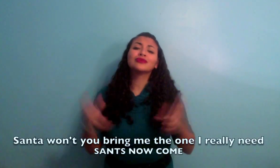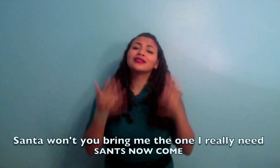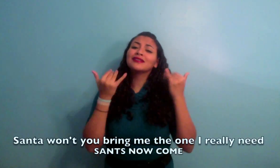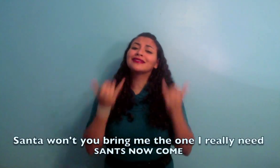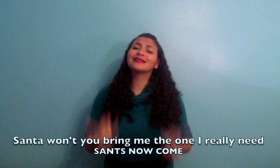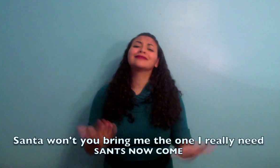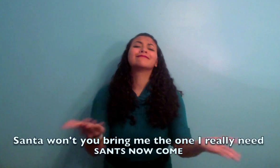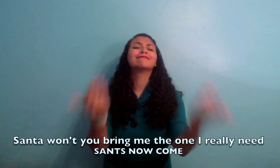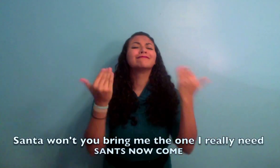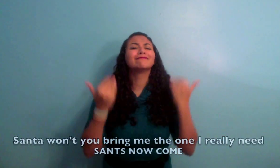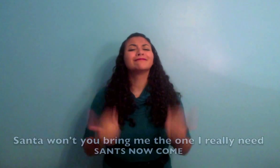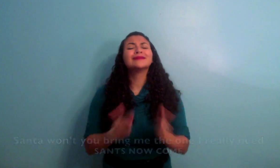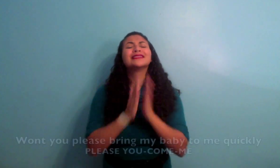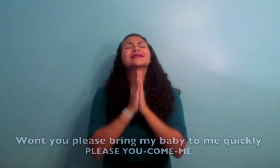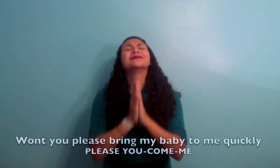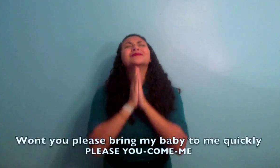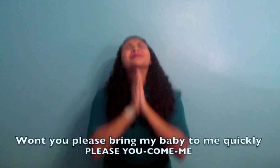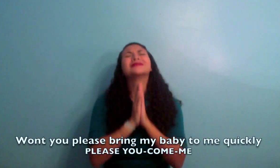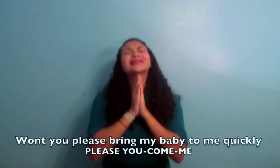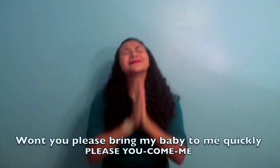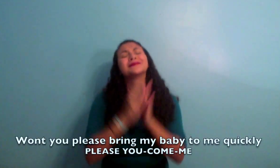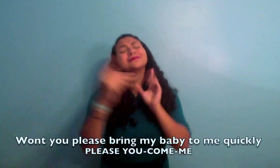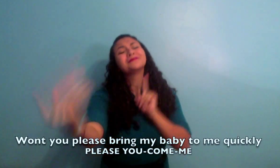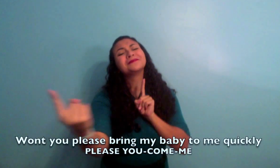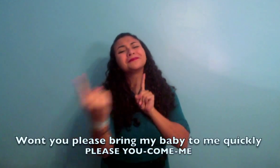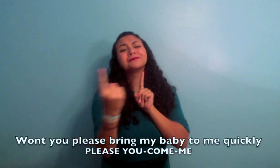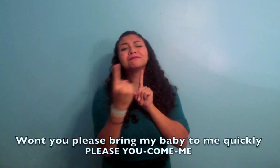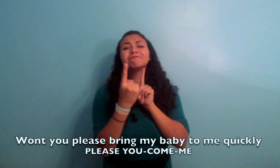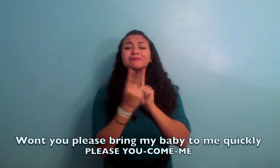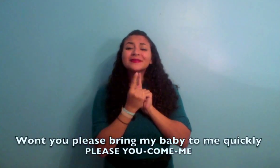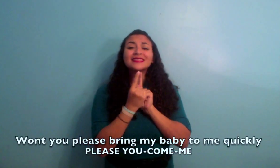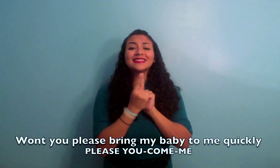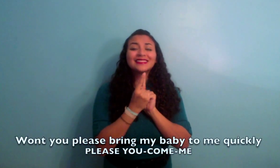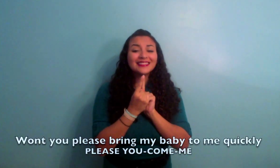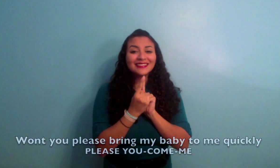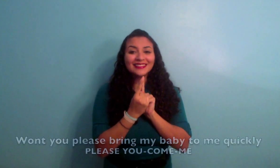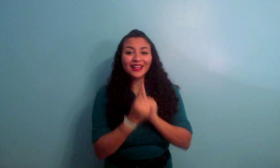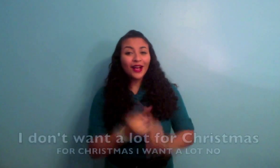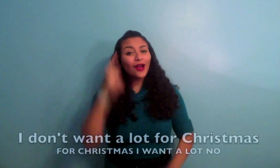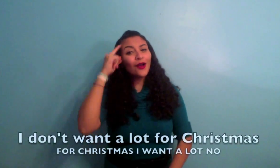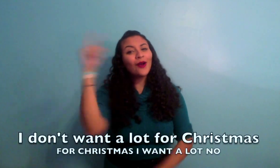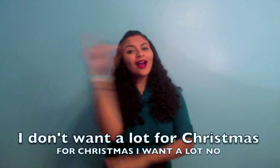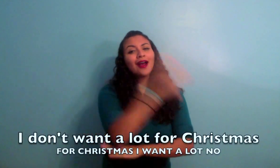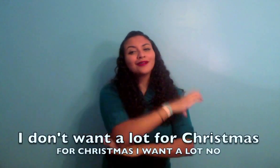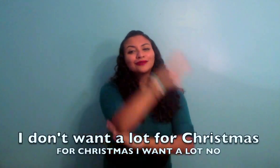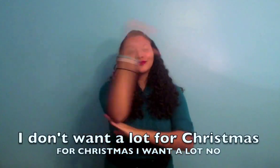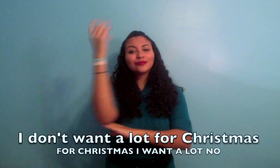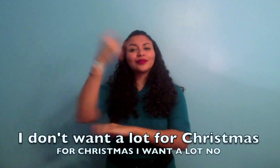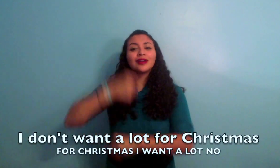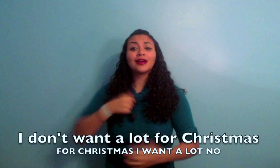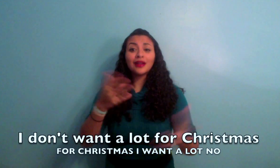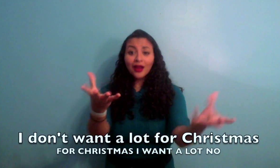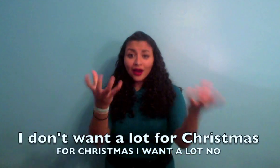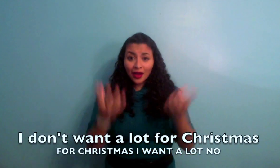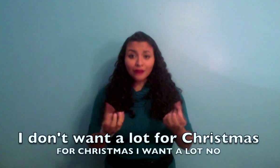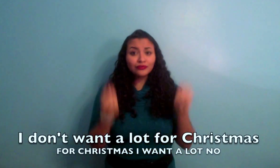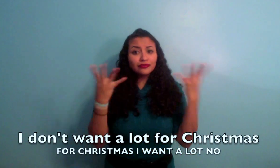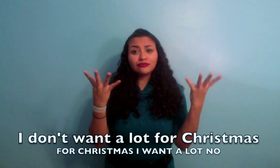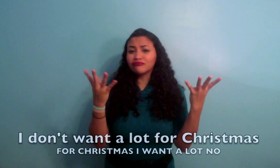I don't want you really need Won't you be a child baby Just make me say Oh I don't want a lot for Christmas